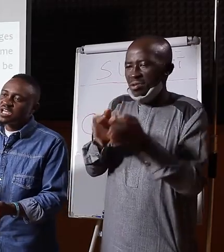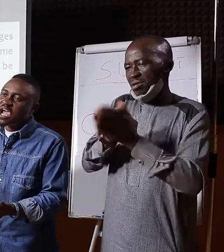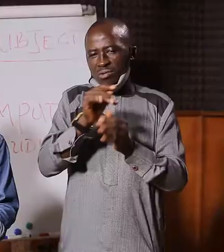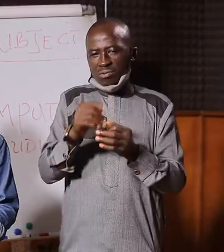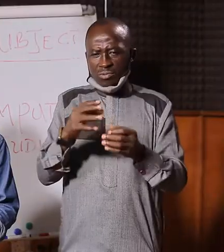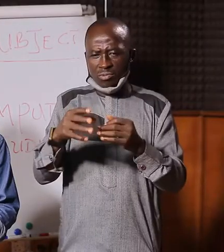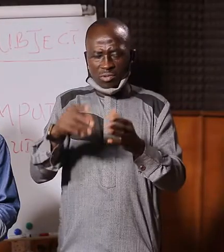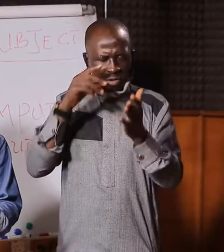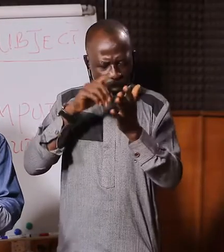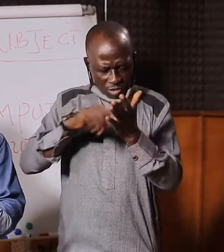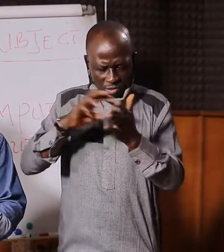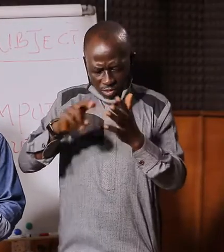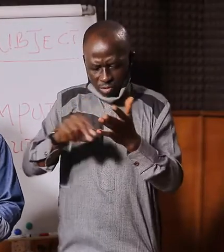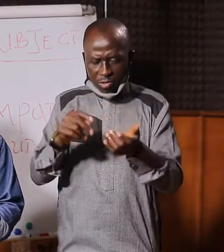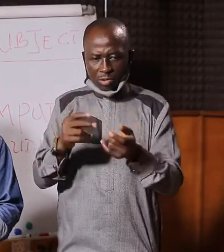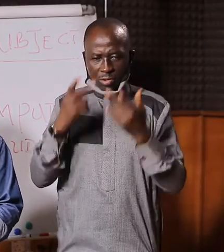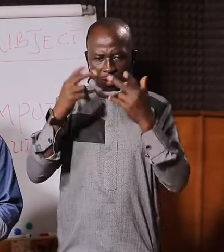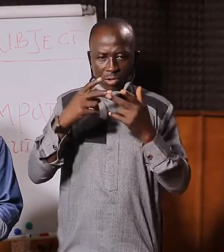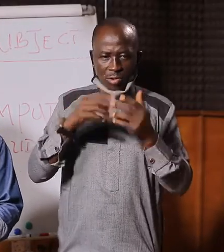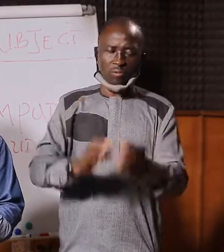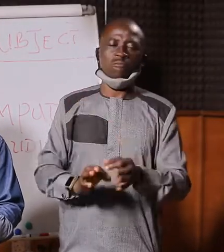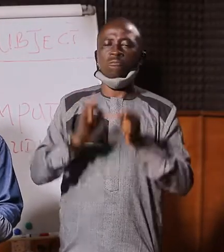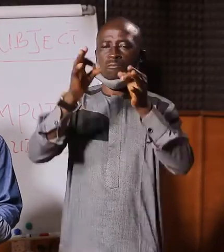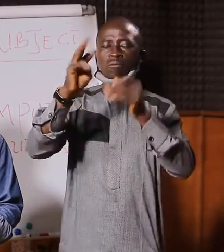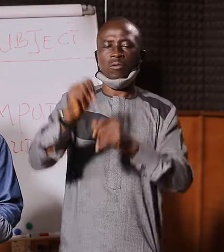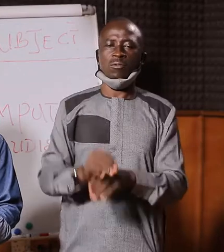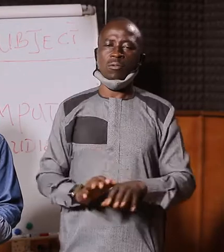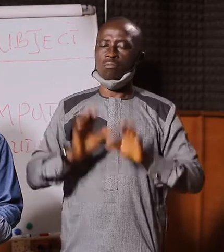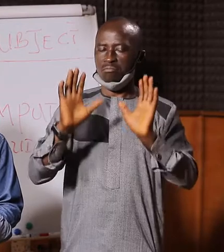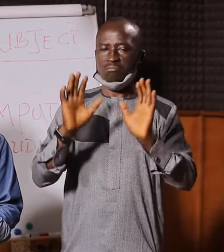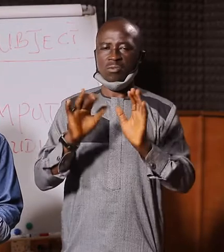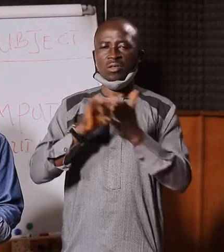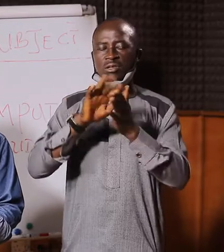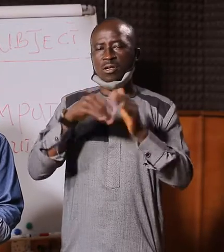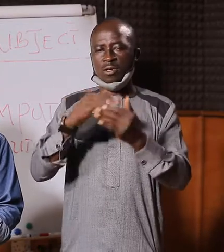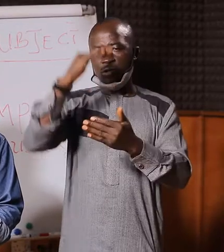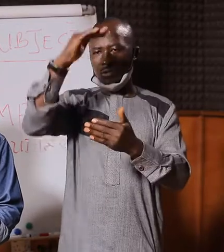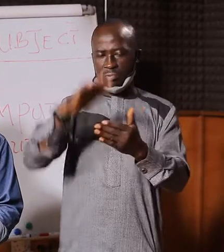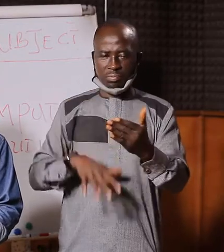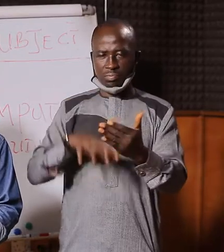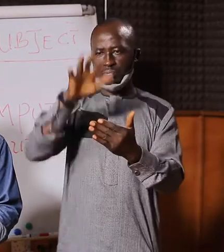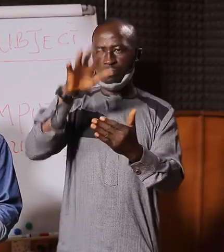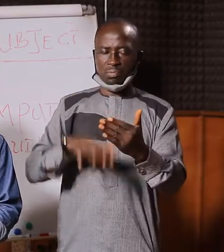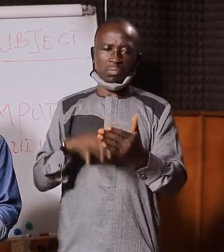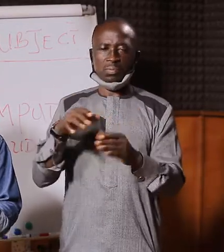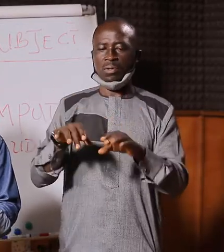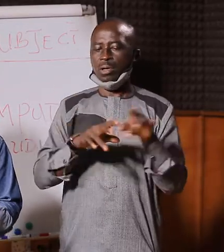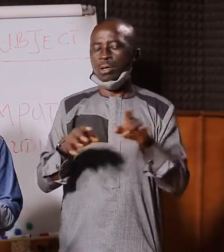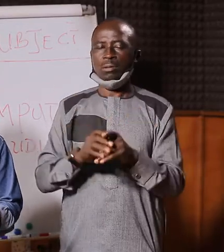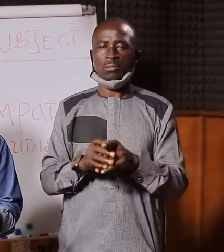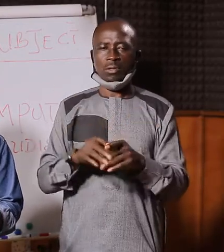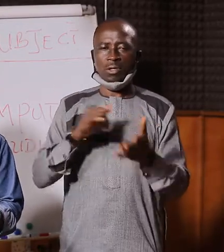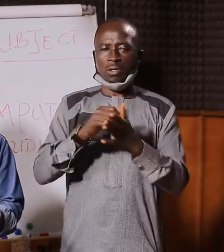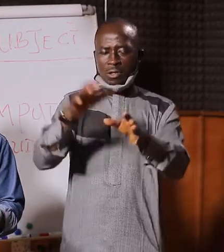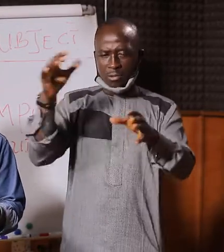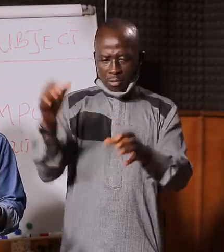your scanned documents and forward them. So that's how a scanner acts as an input device. So it